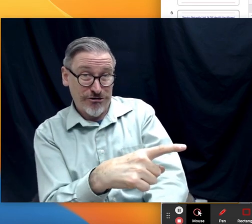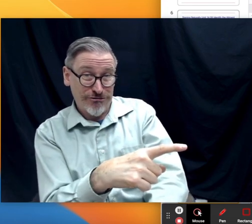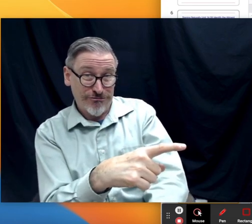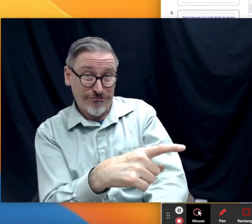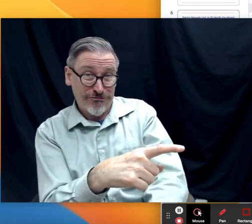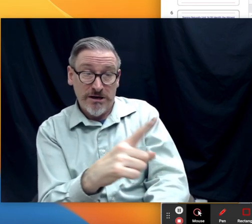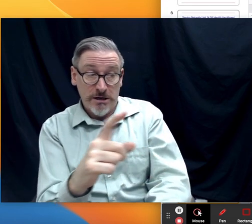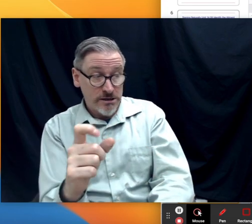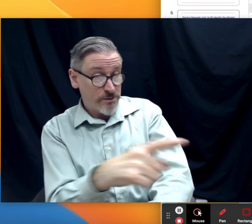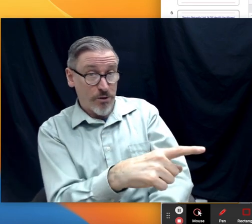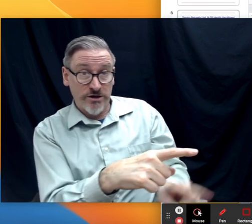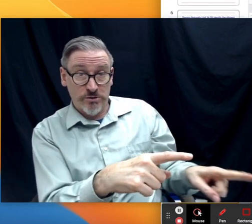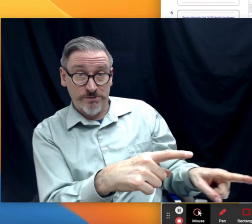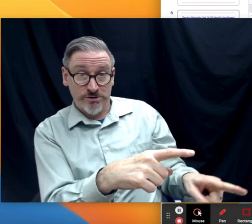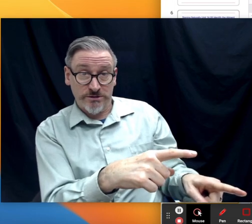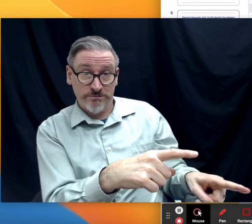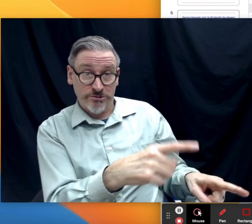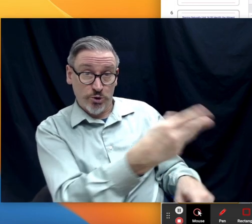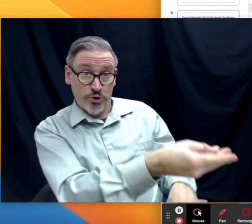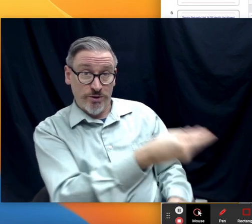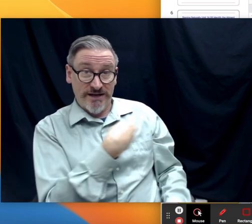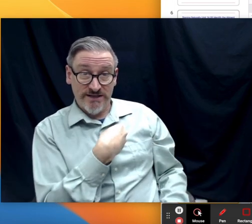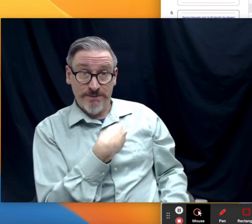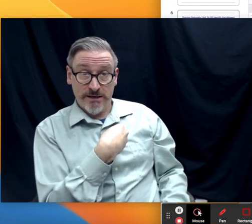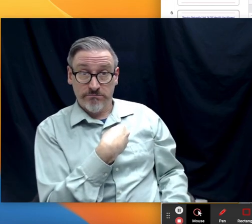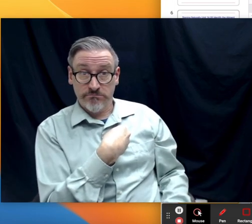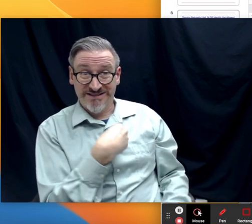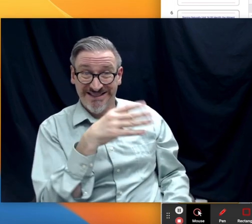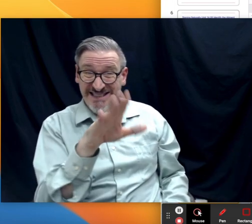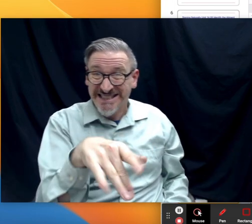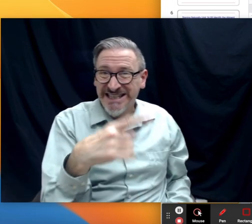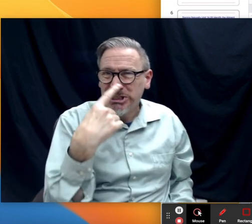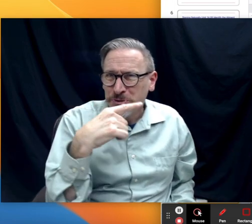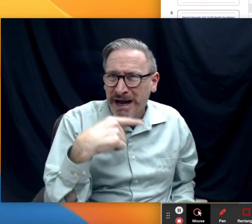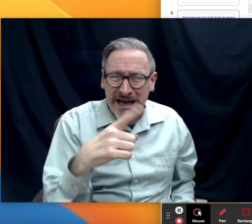Asking her. So I'm pointing towards a person to give it to me.